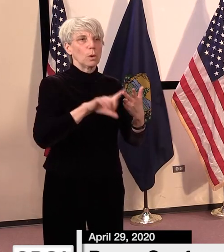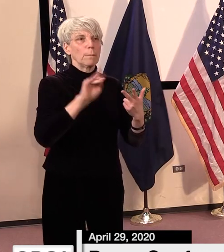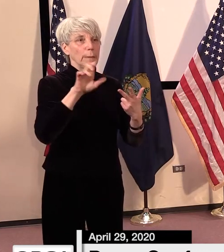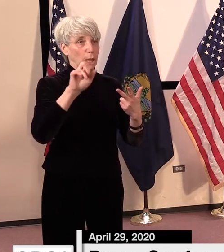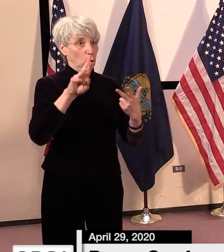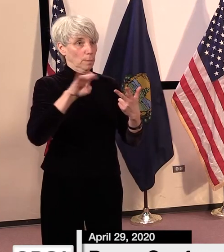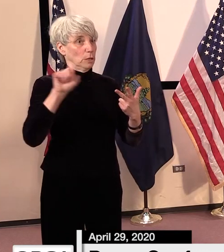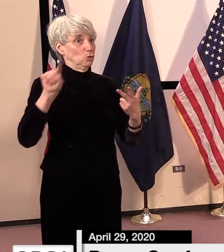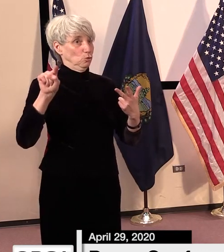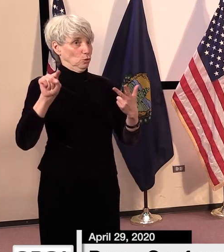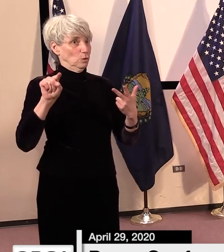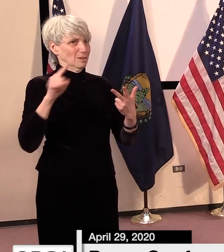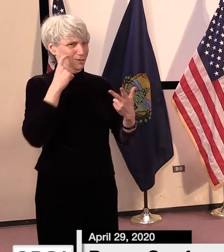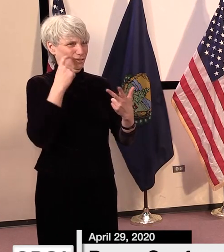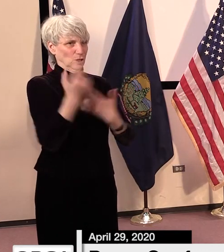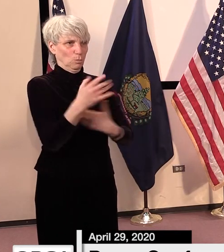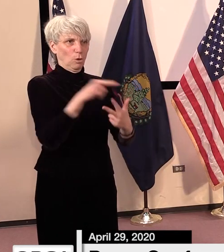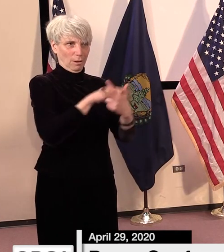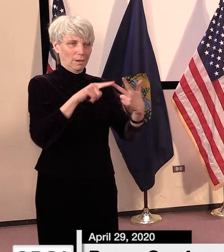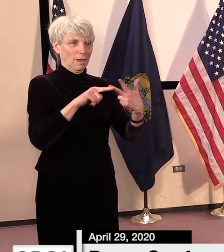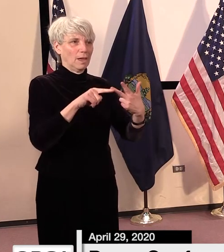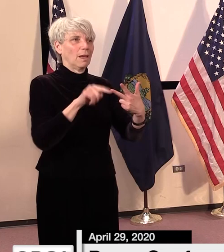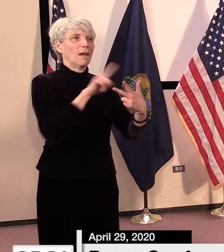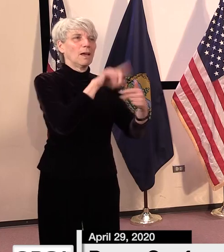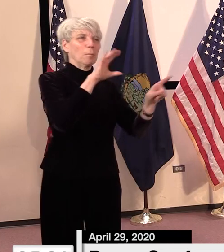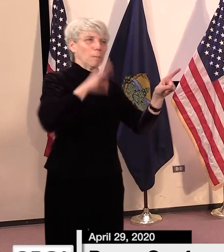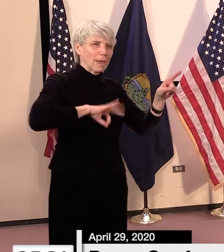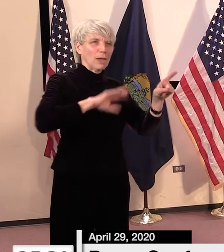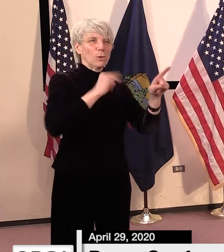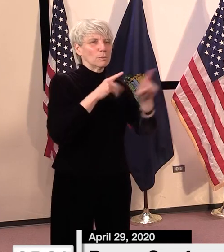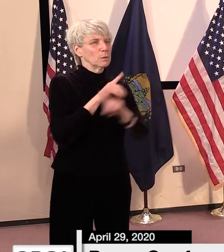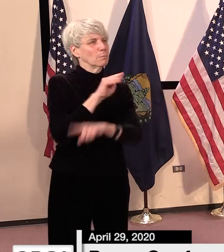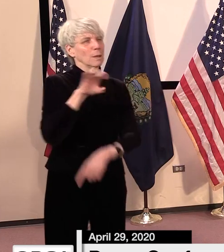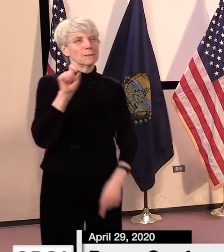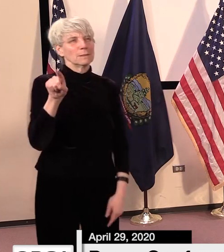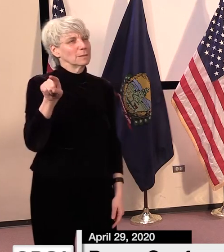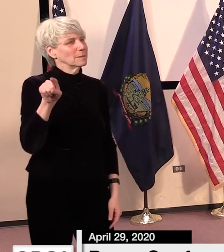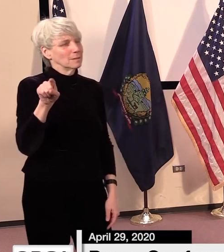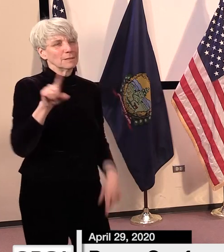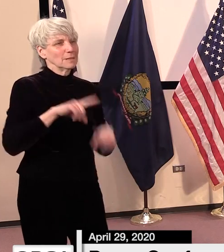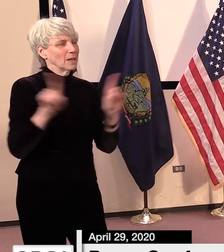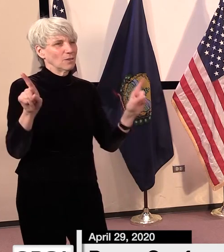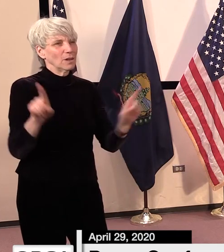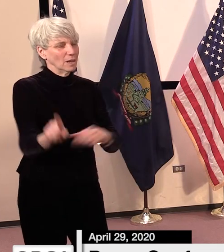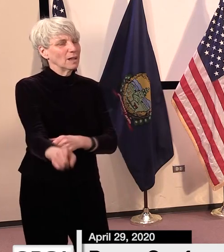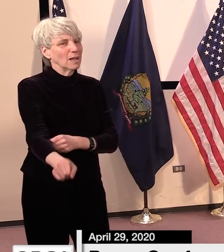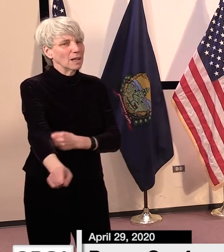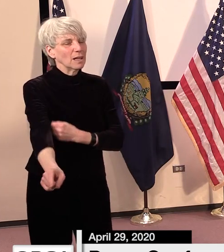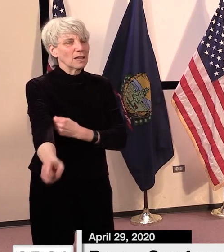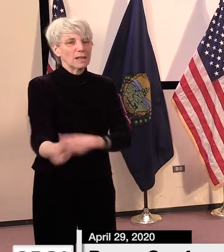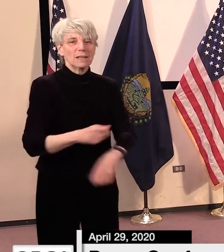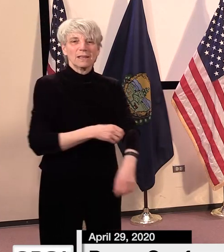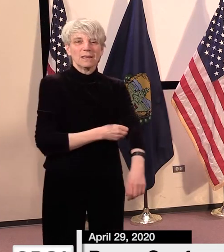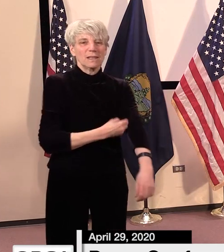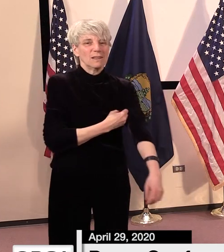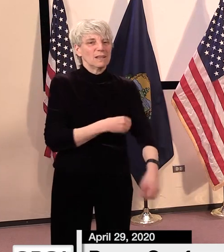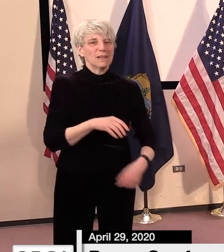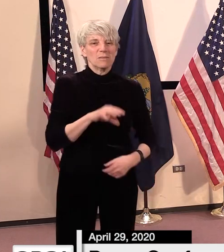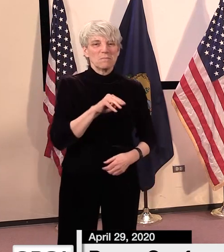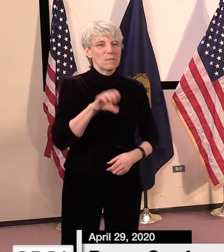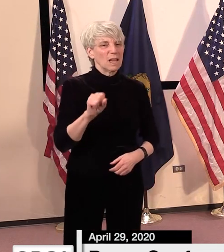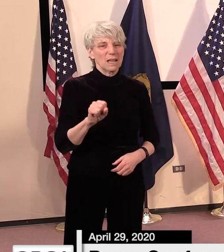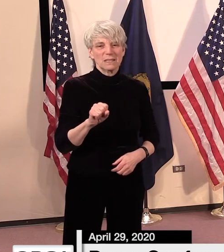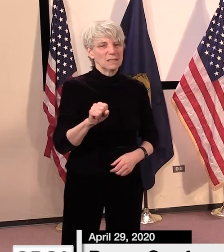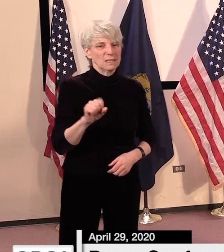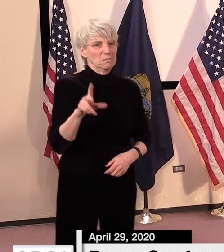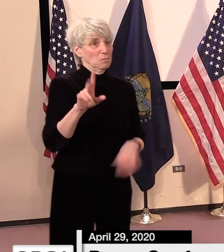is in a much different situation than others. He said this morning, you're not going to see much opening up in our state for quite some